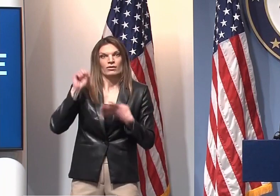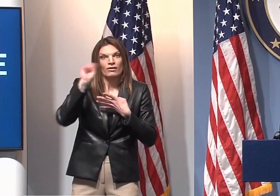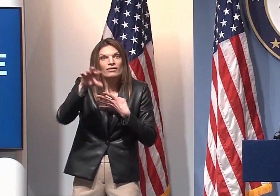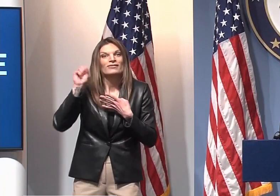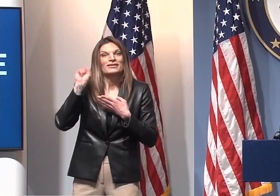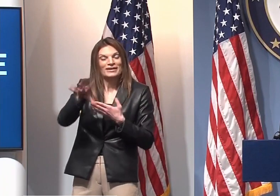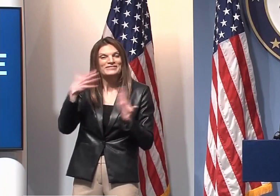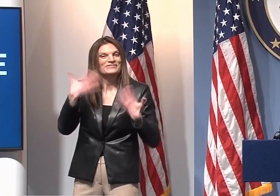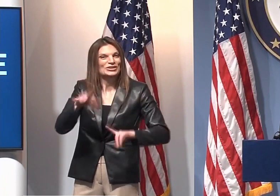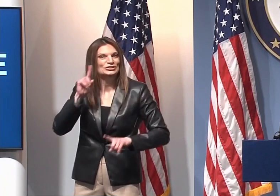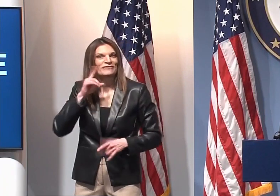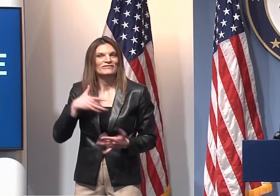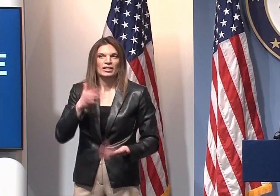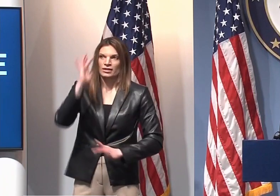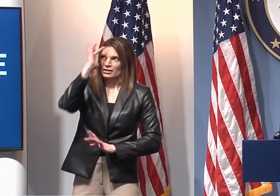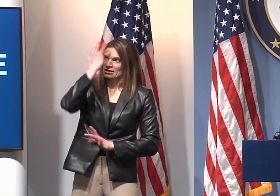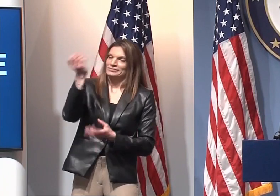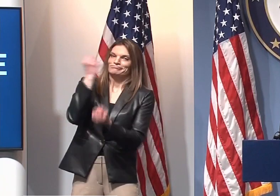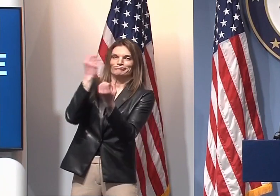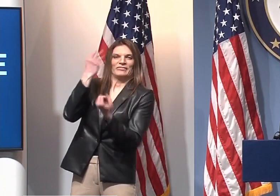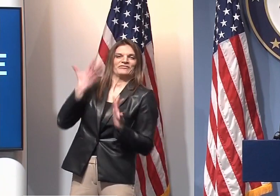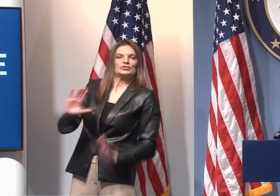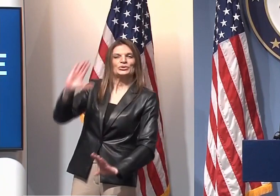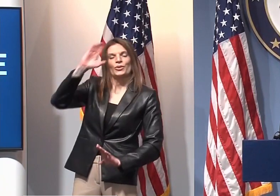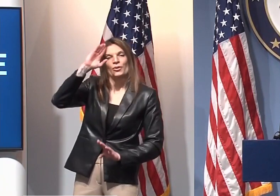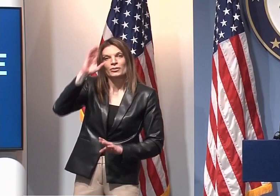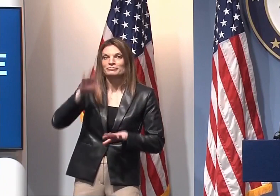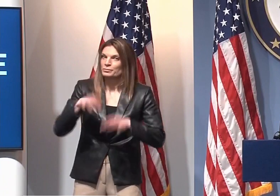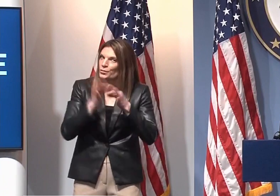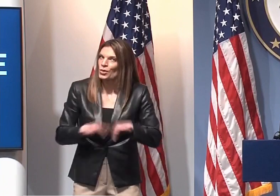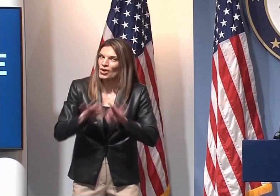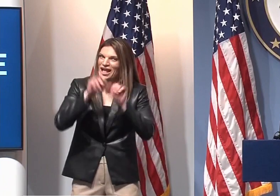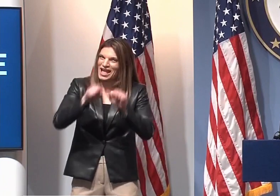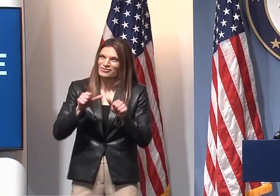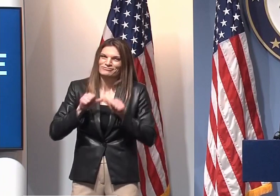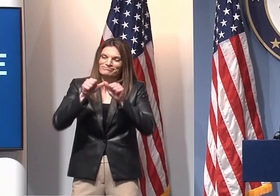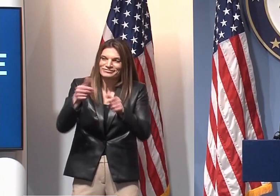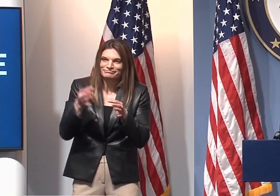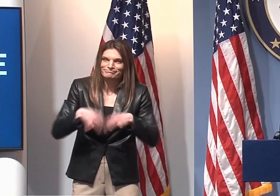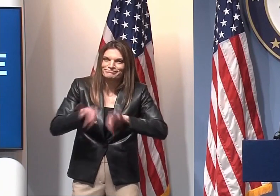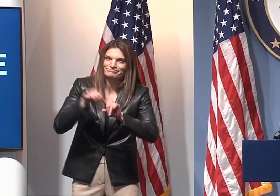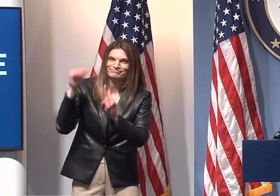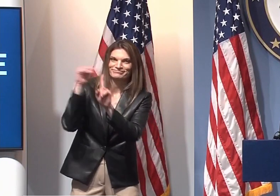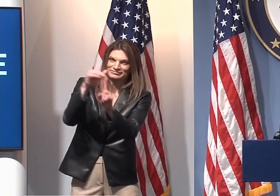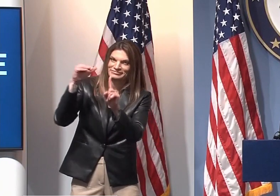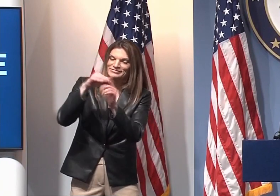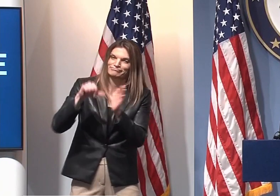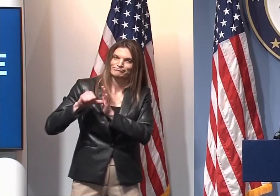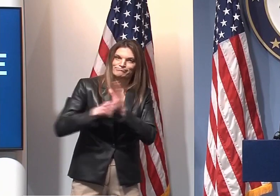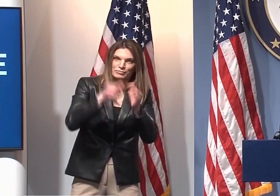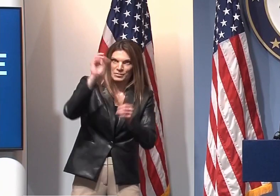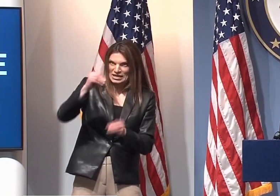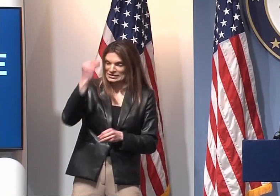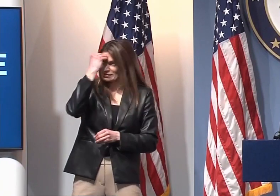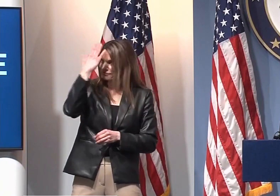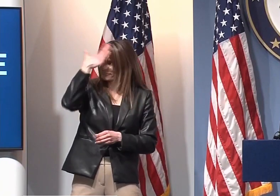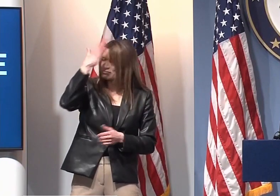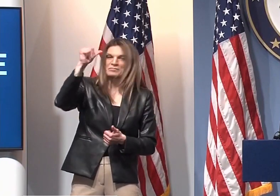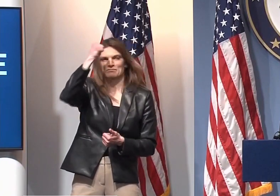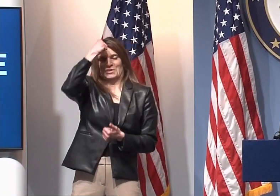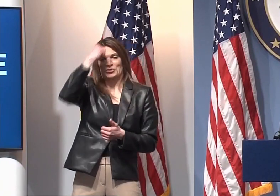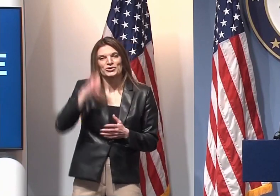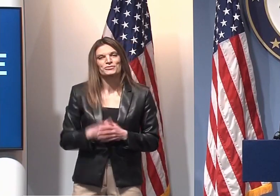again, and you might be getting fatigued with that. But if we all truly do our part, we can end this pandemic